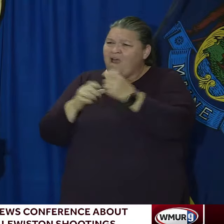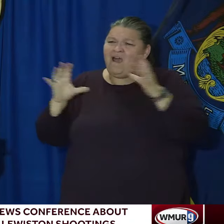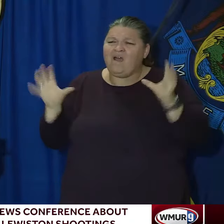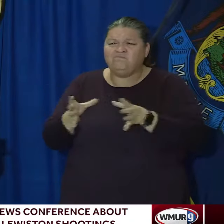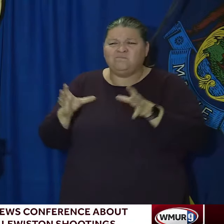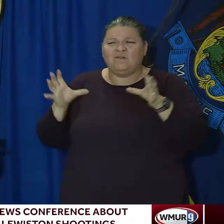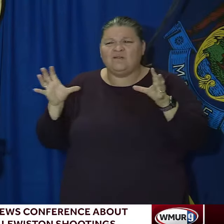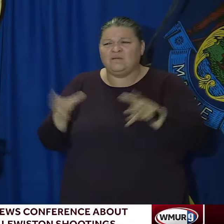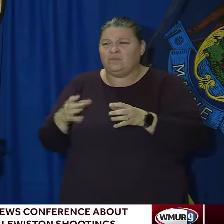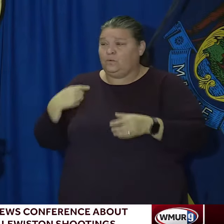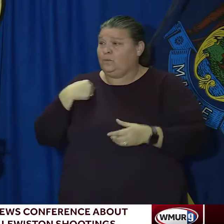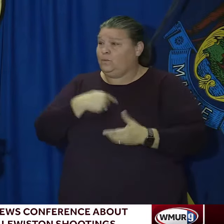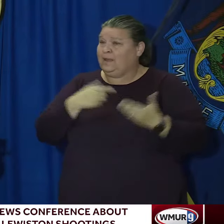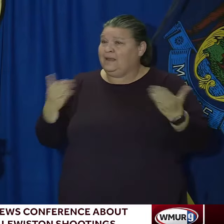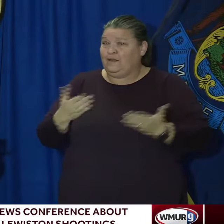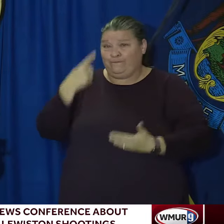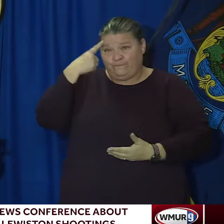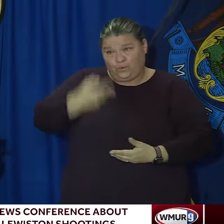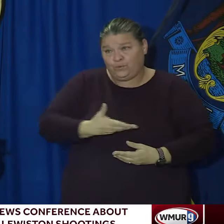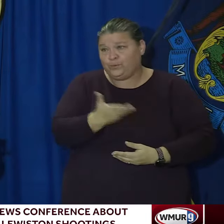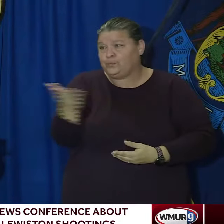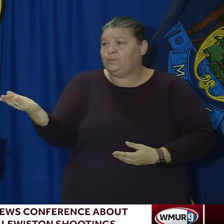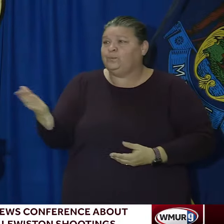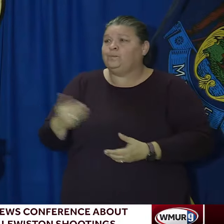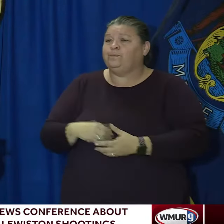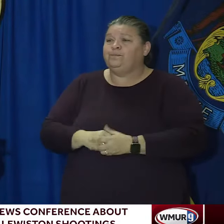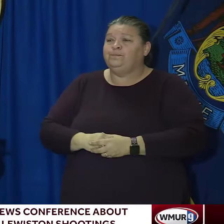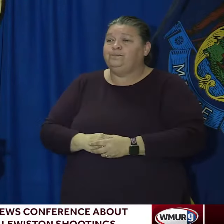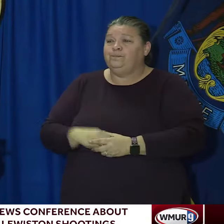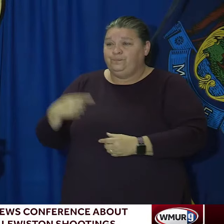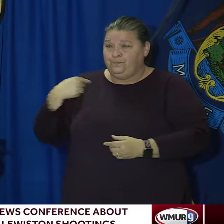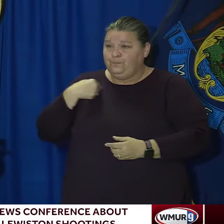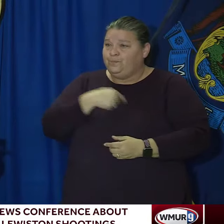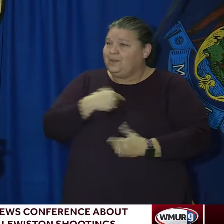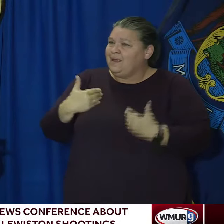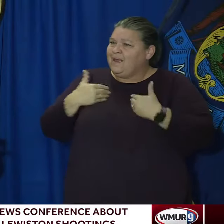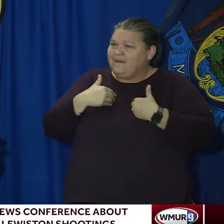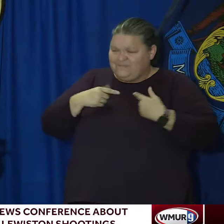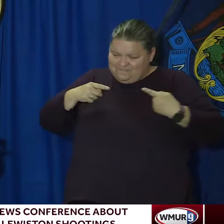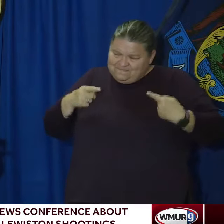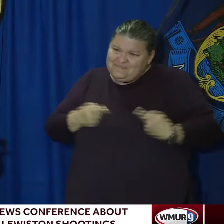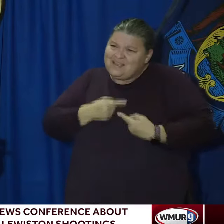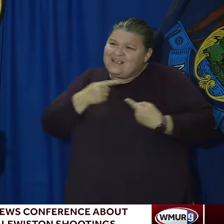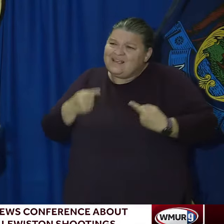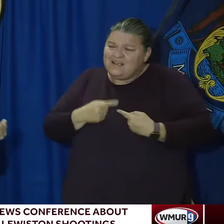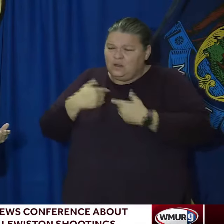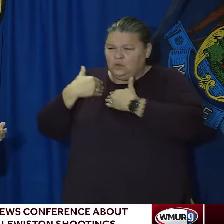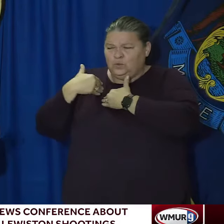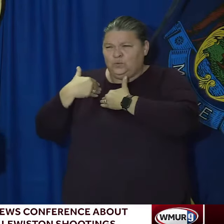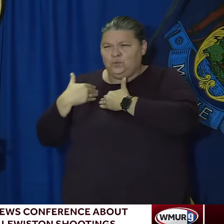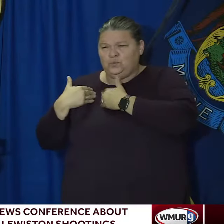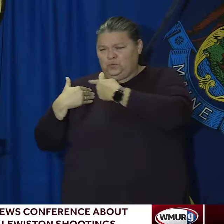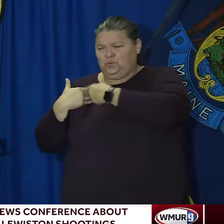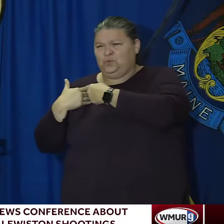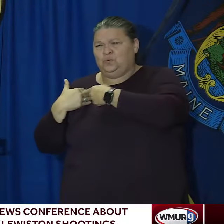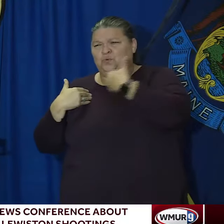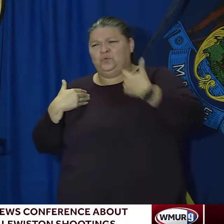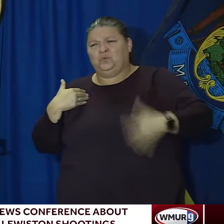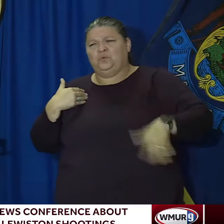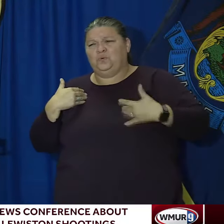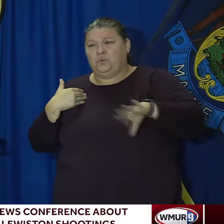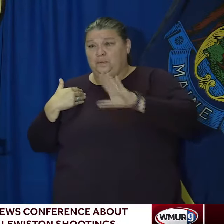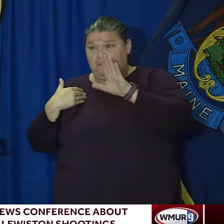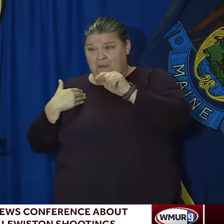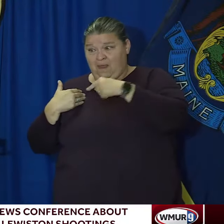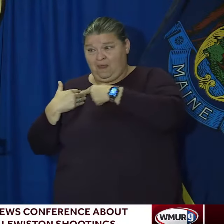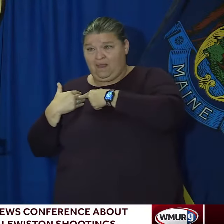For we are carrying a heavy pain, but that burden is made lighter when we carry